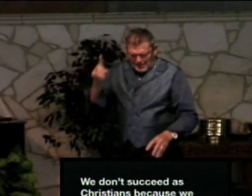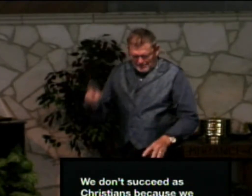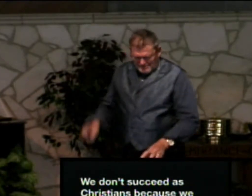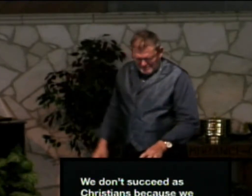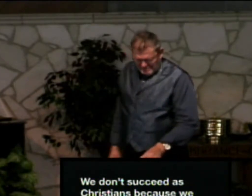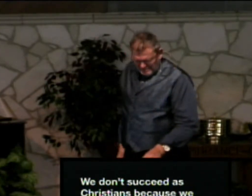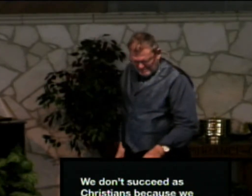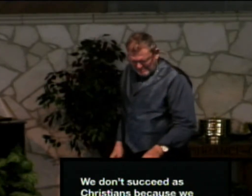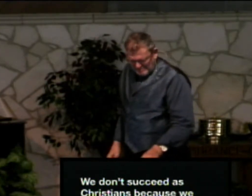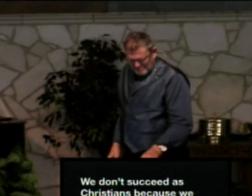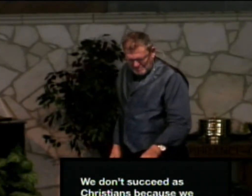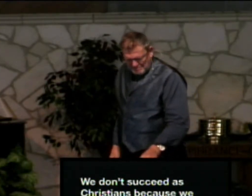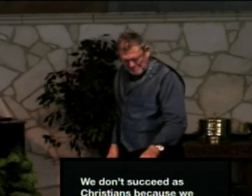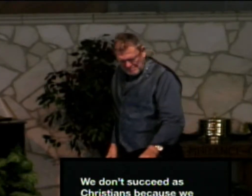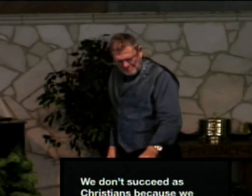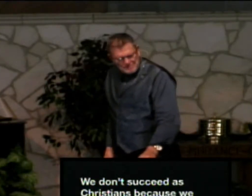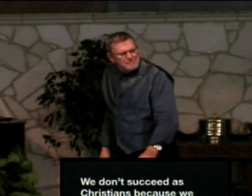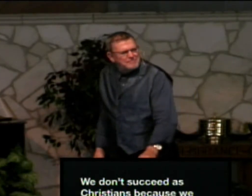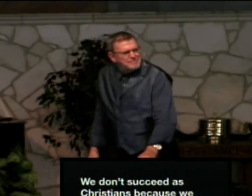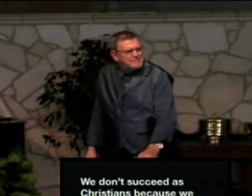with Him.